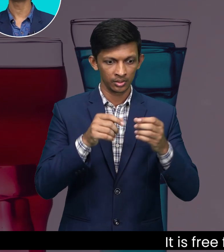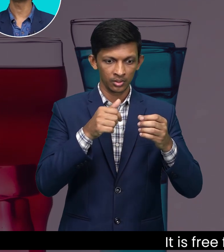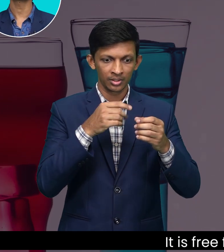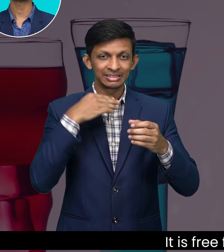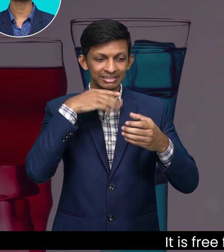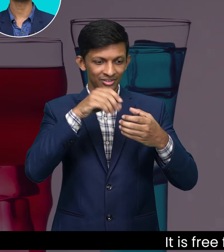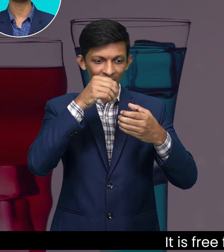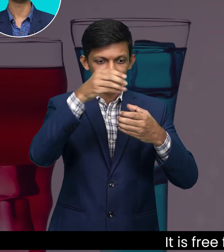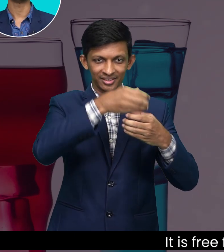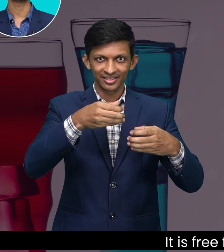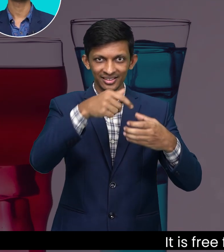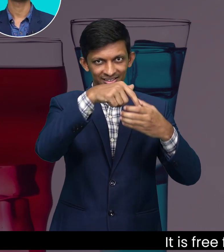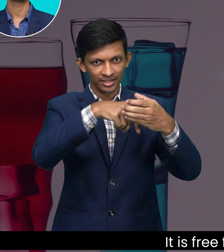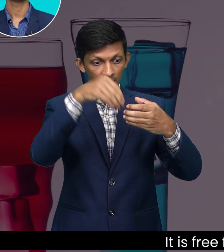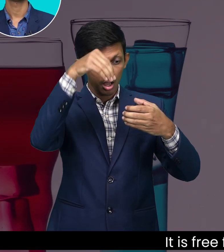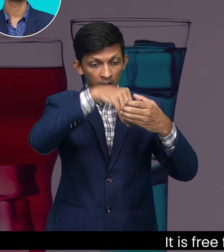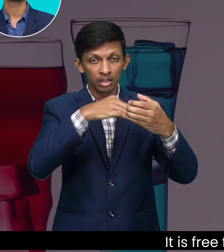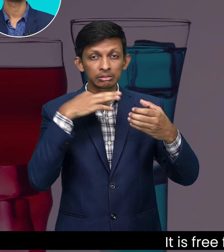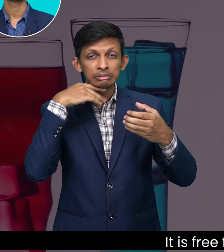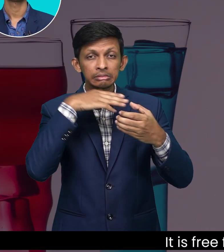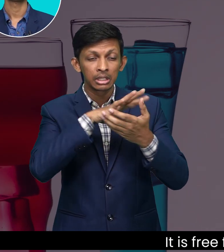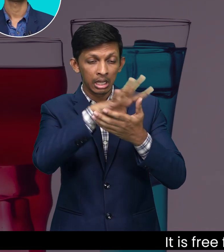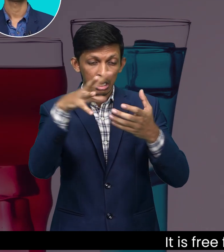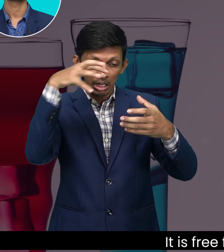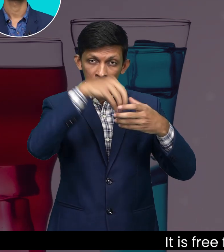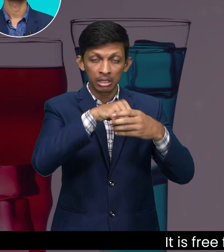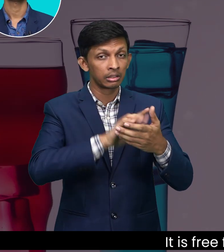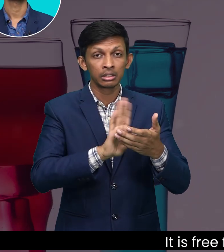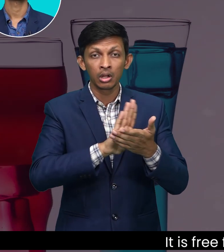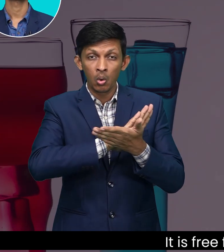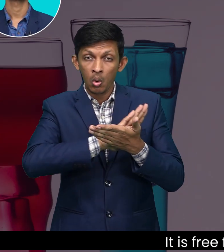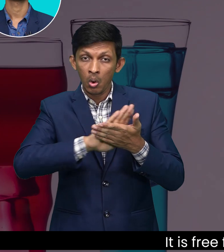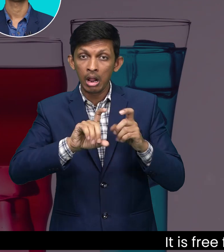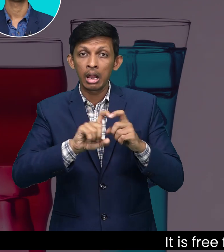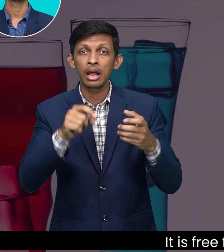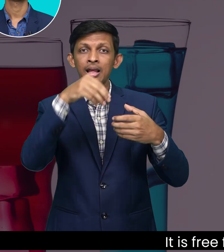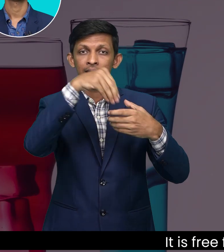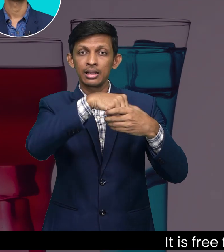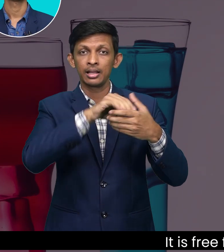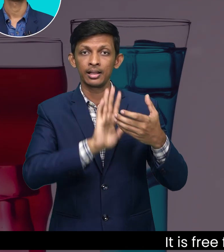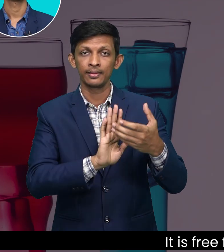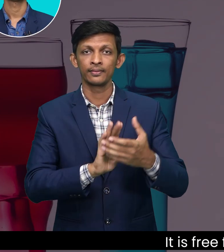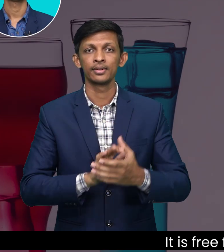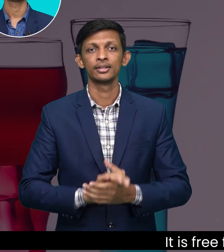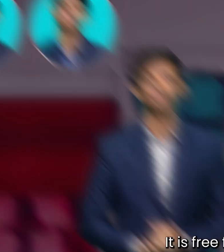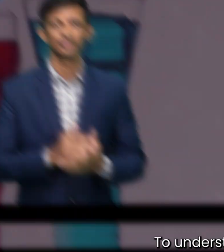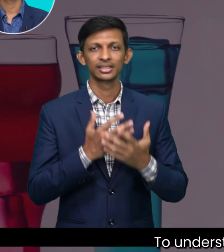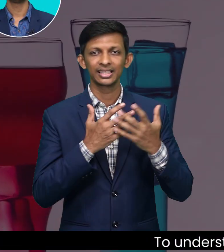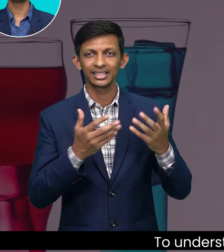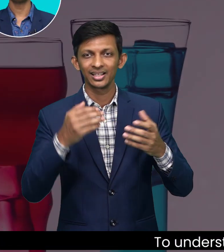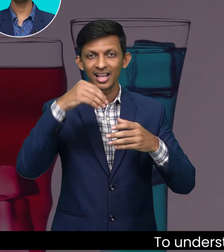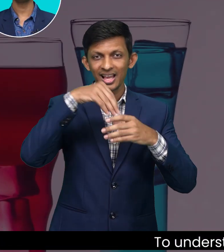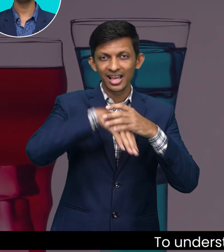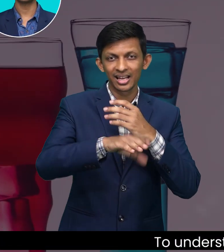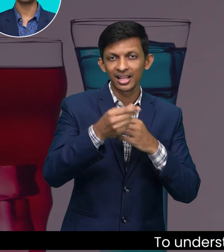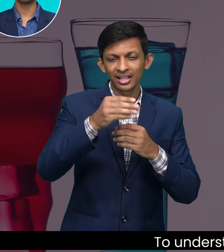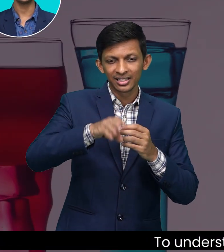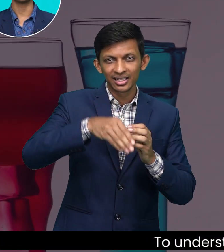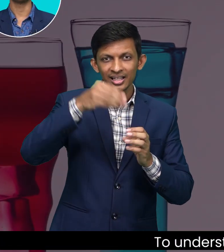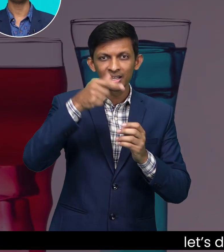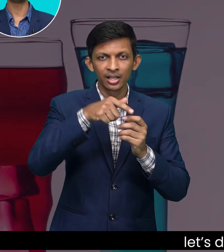It is free from impurities. To